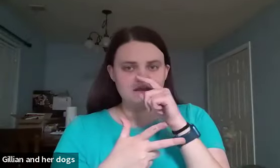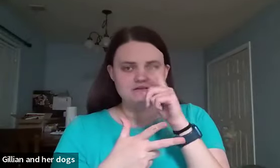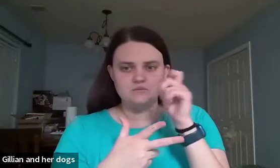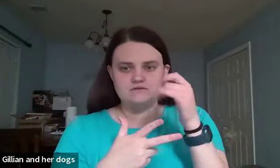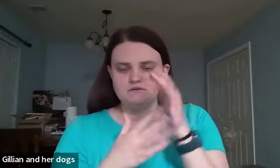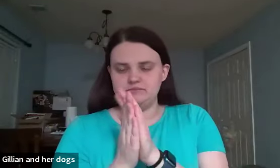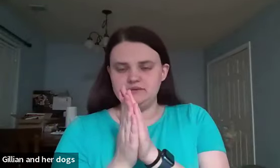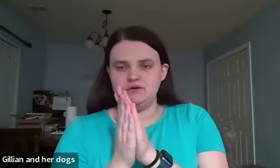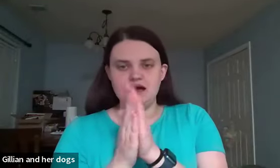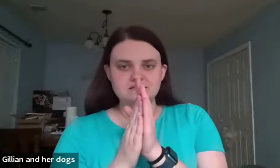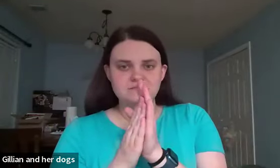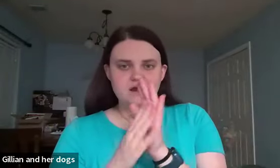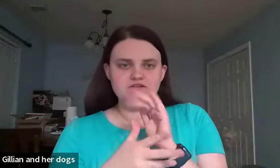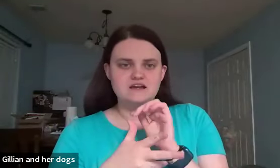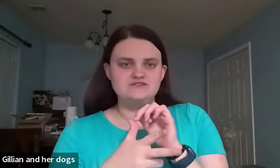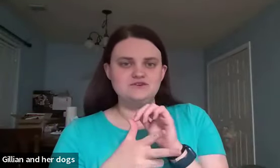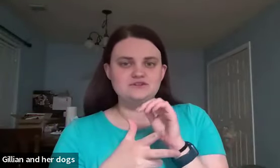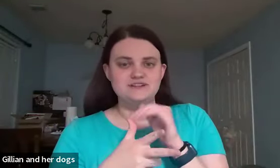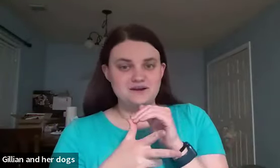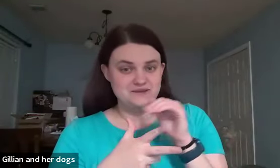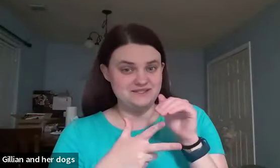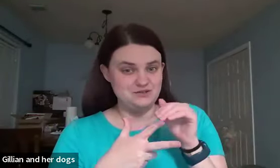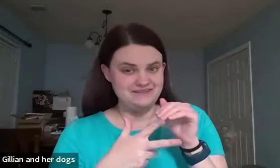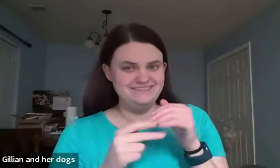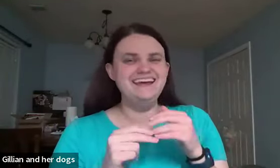had one of our people asked about signs for dumb and stupid, which